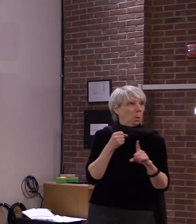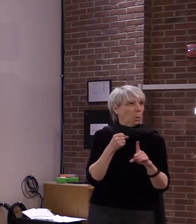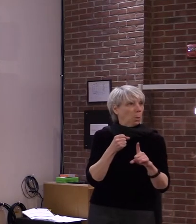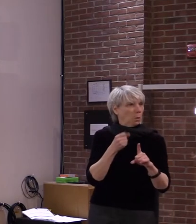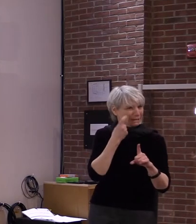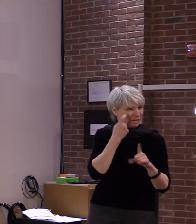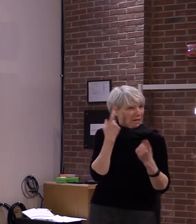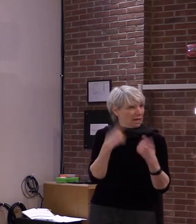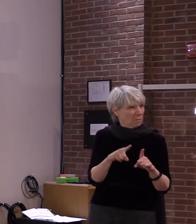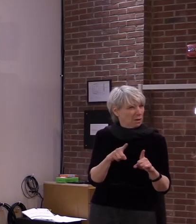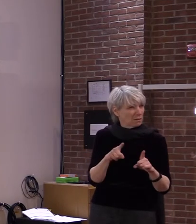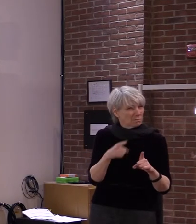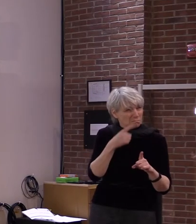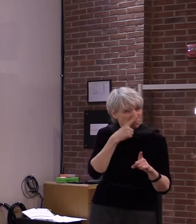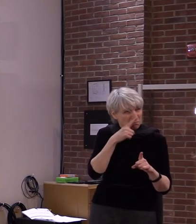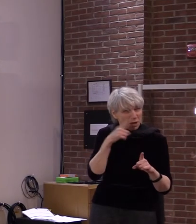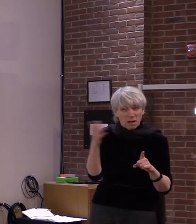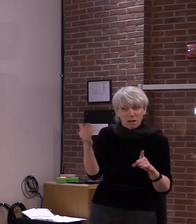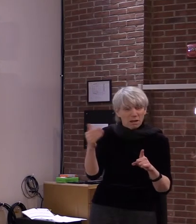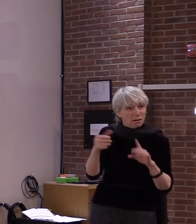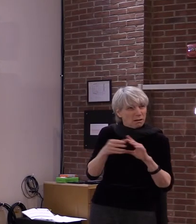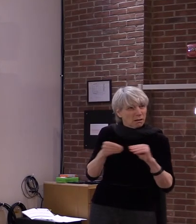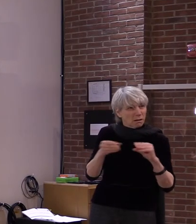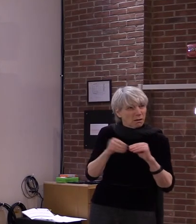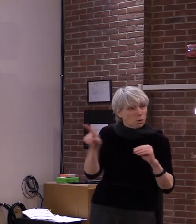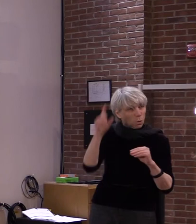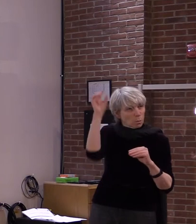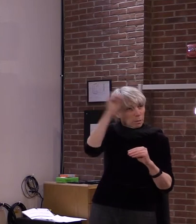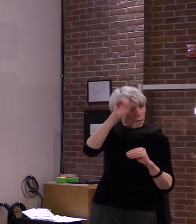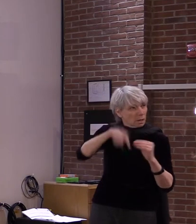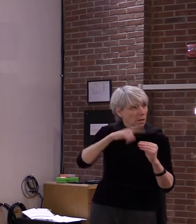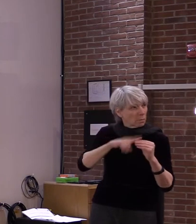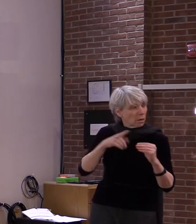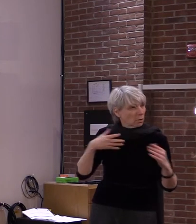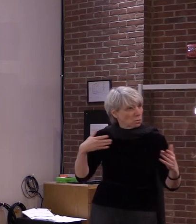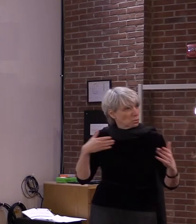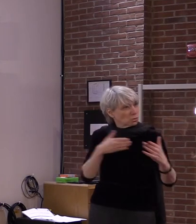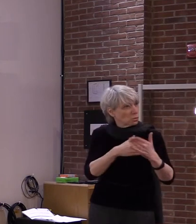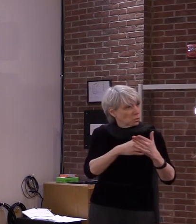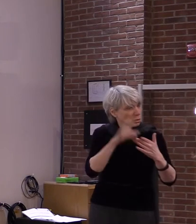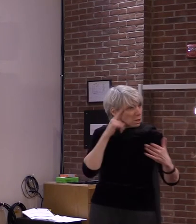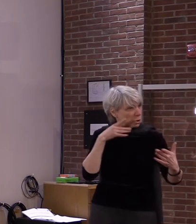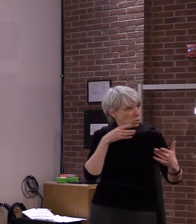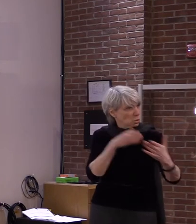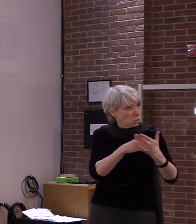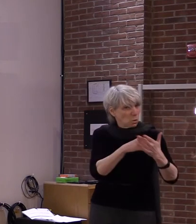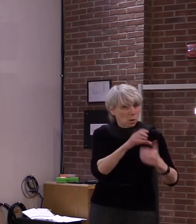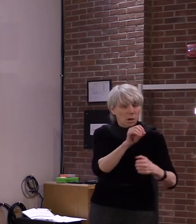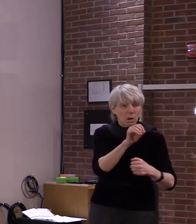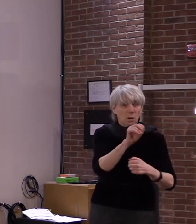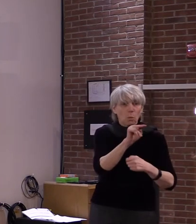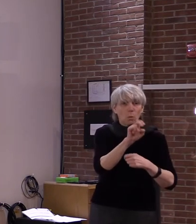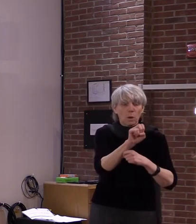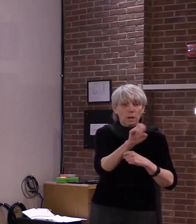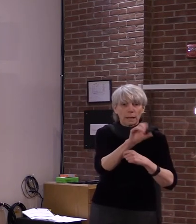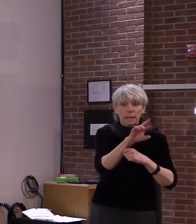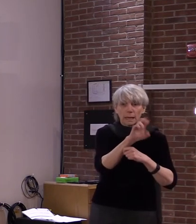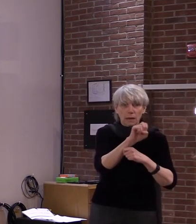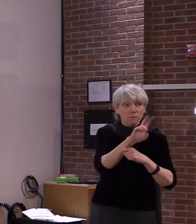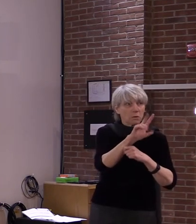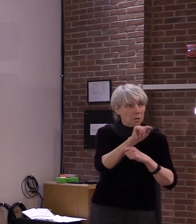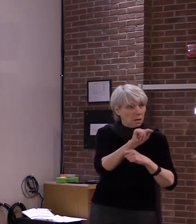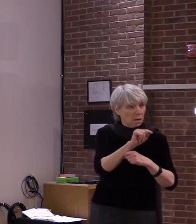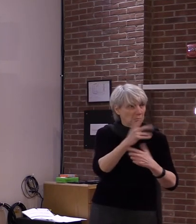assess if we could get your views about what you think of this this suit what you think of how you assess it if you